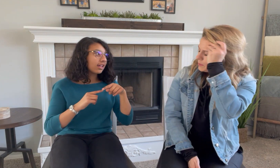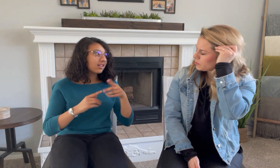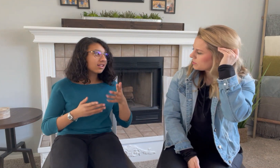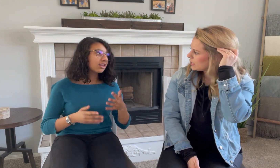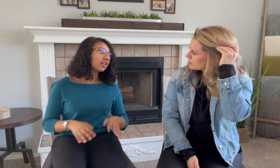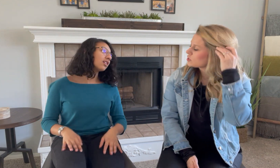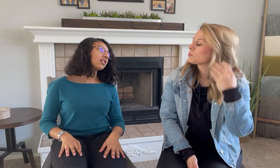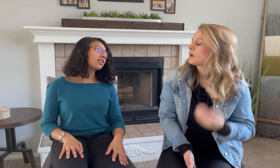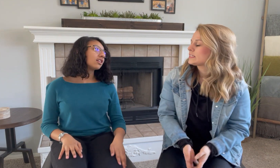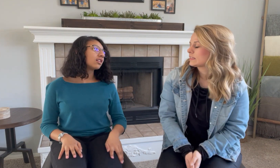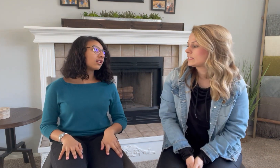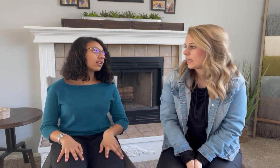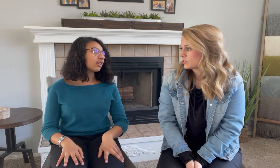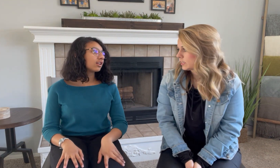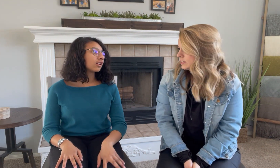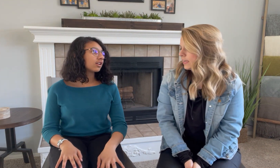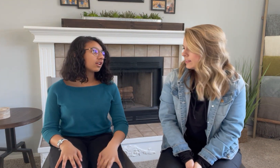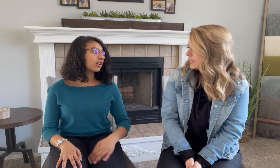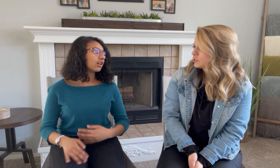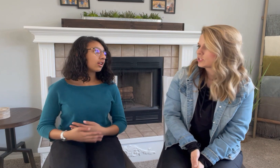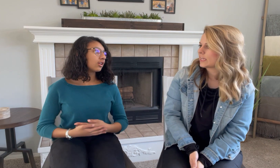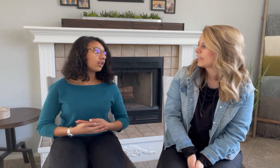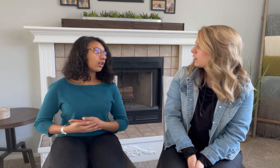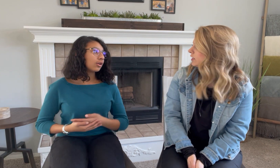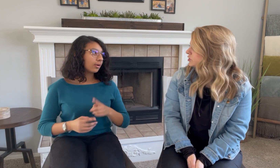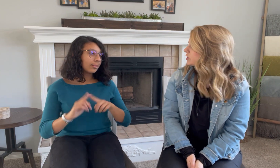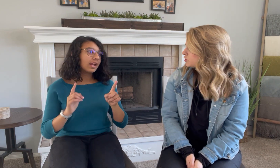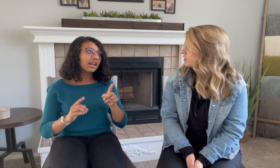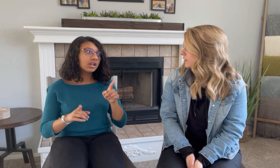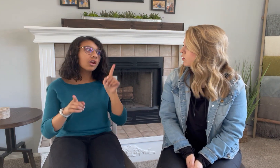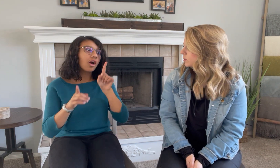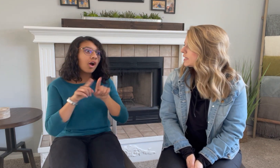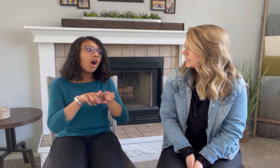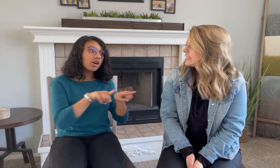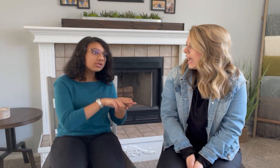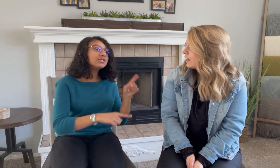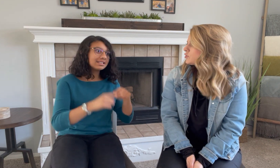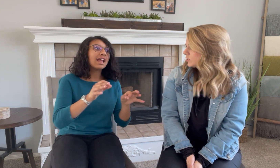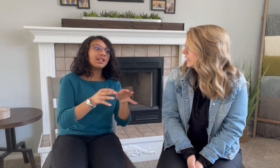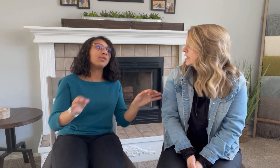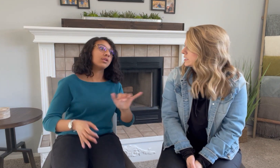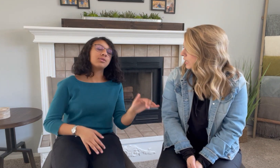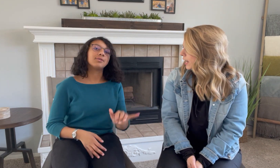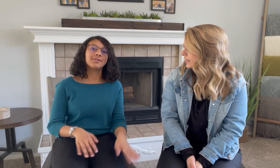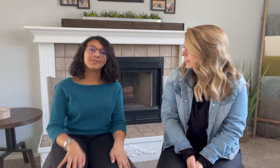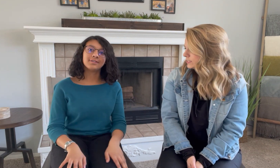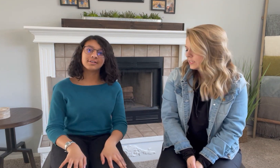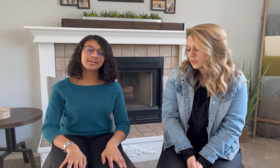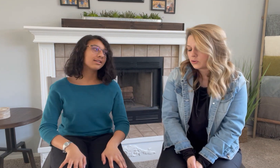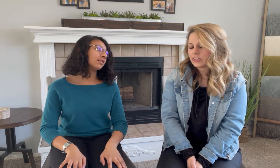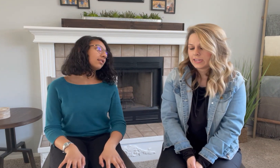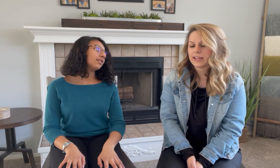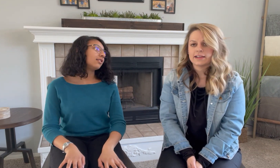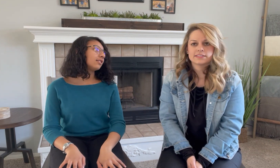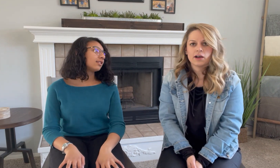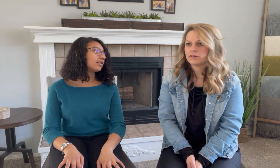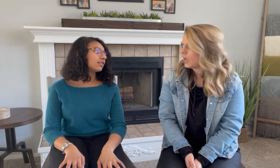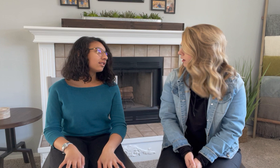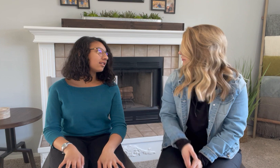people think, they're surprised that that's actually a sign. They think it's just like a hearing gesture. They don't realize it's actually a sign. It's included in ASL. Yeah,